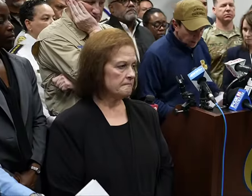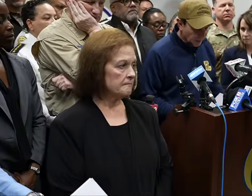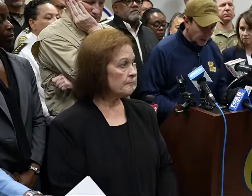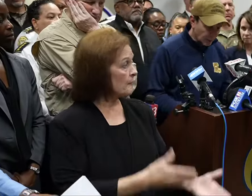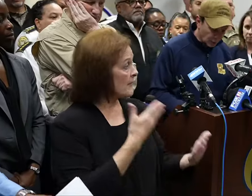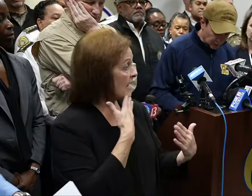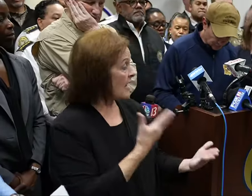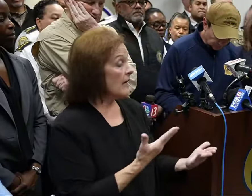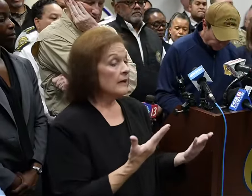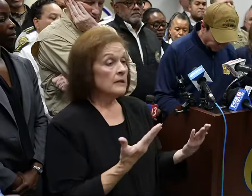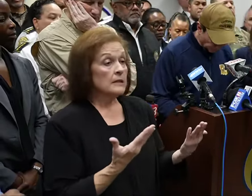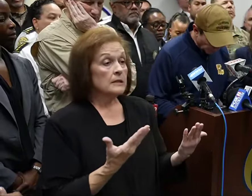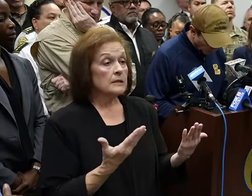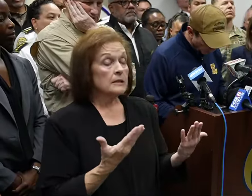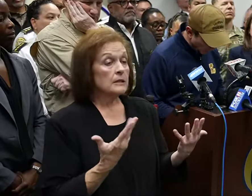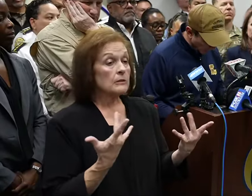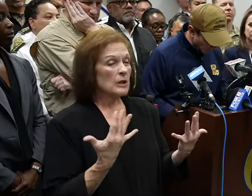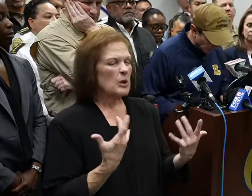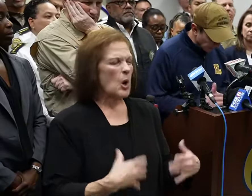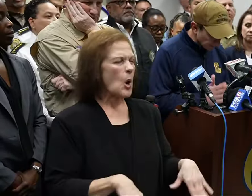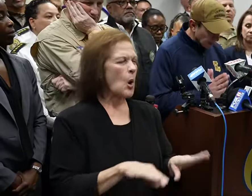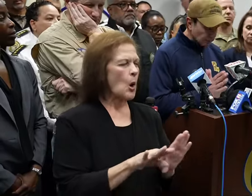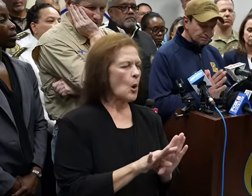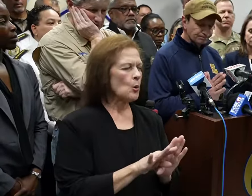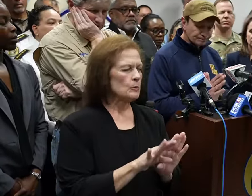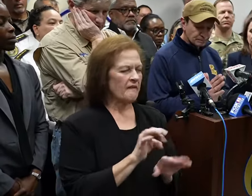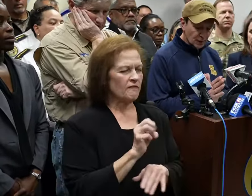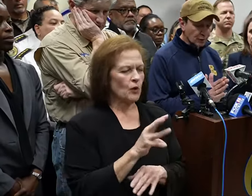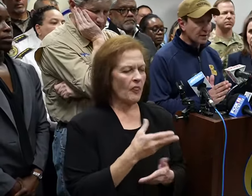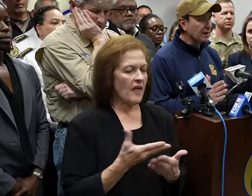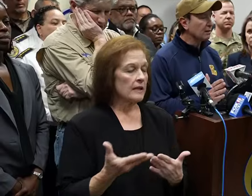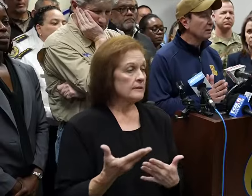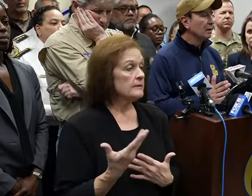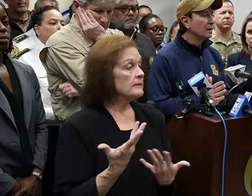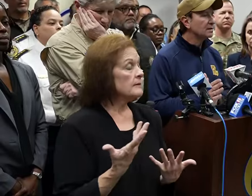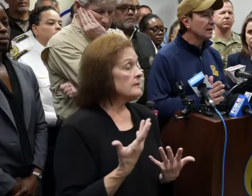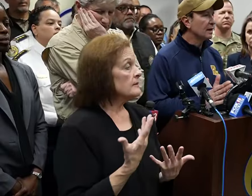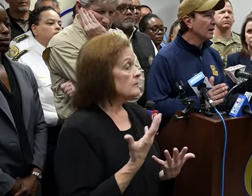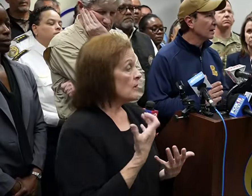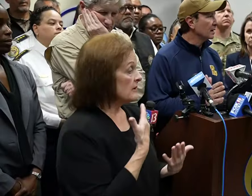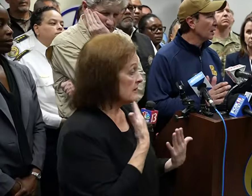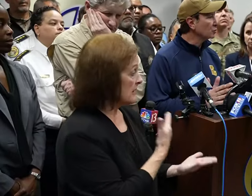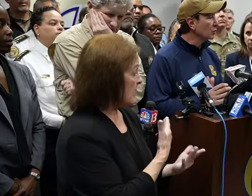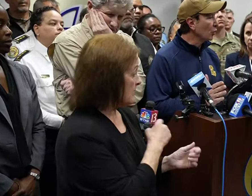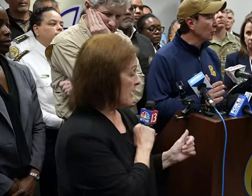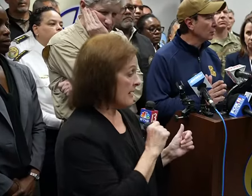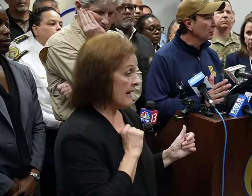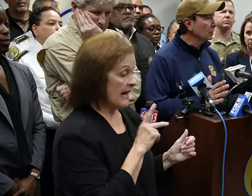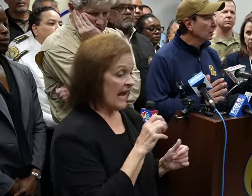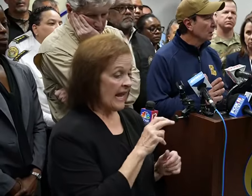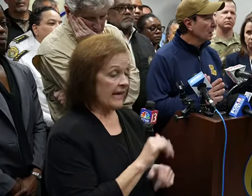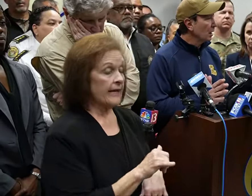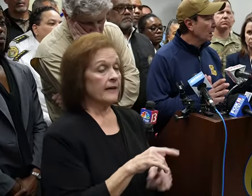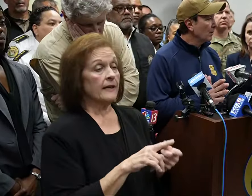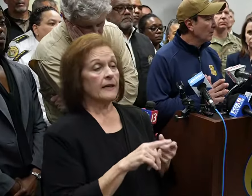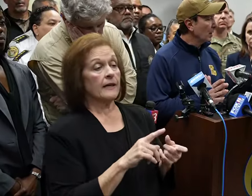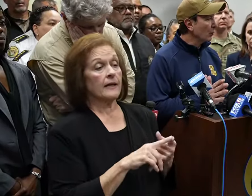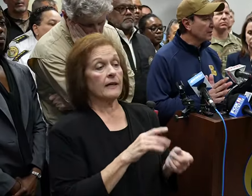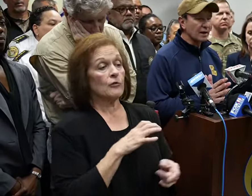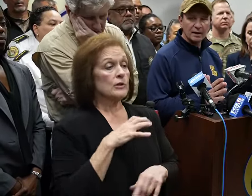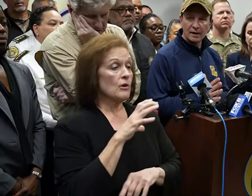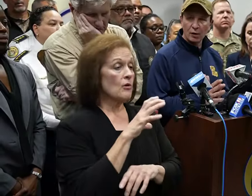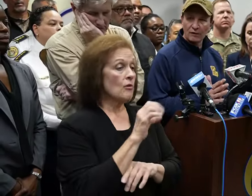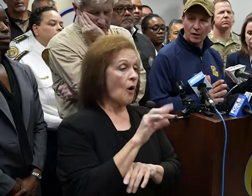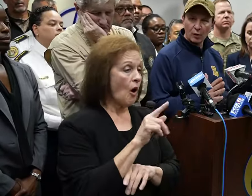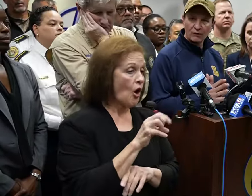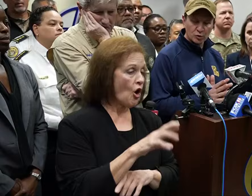Thank you. In wrapping it up, I want to just close with a couple of things. I want to thank Senator Kennedy and Congressman Carter. I want to